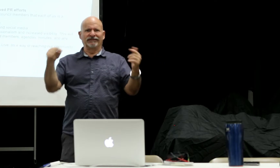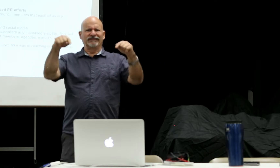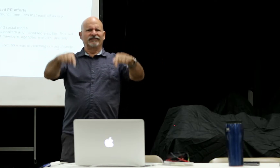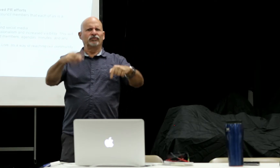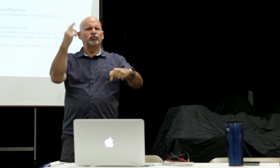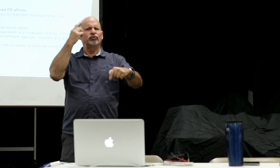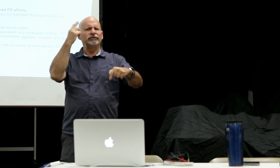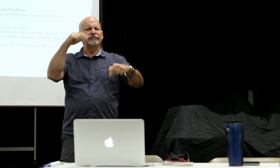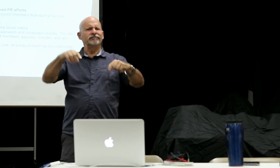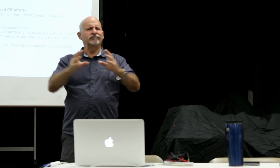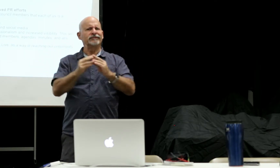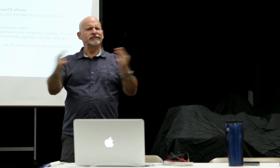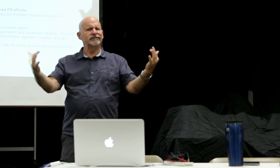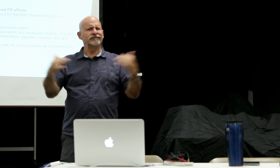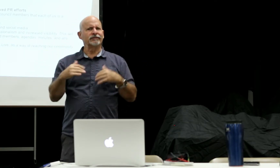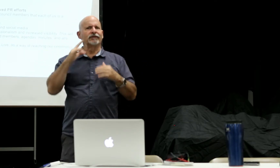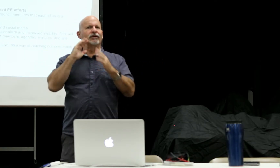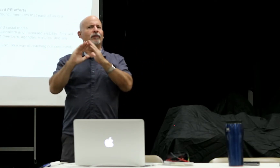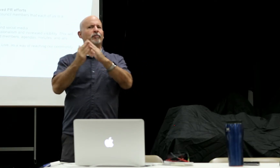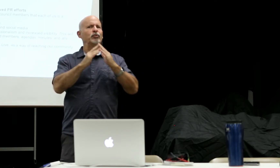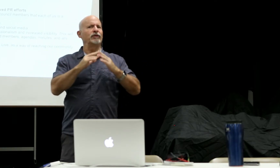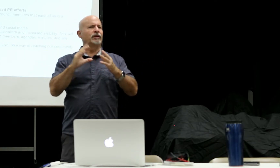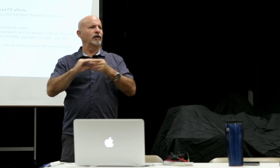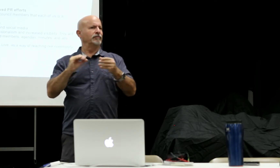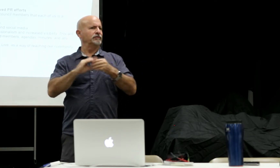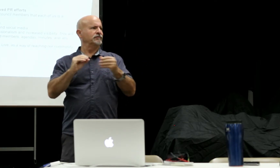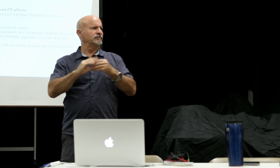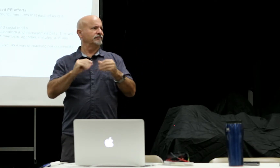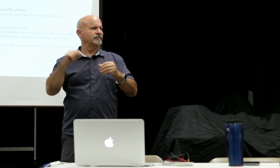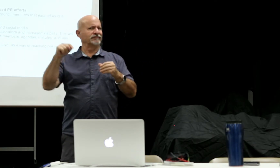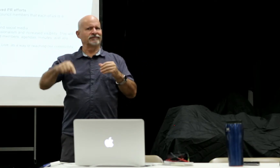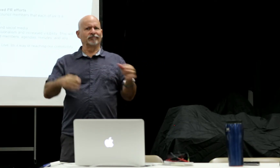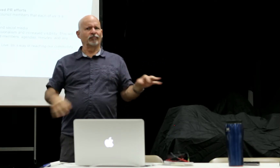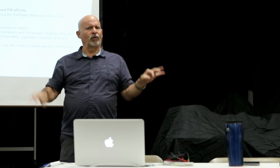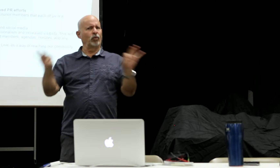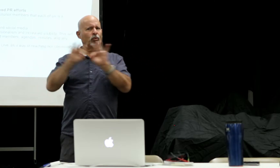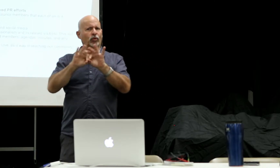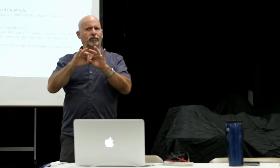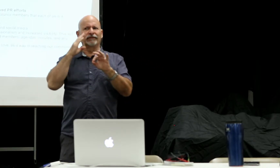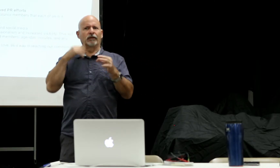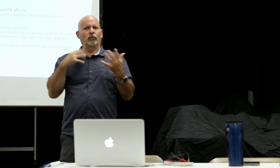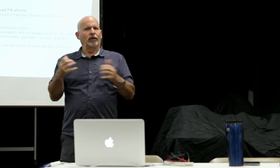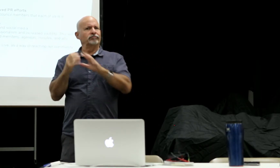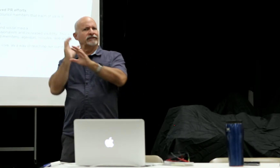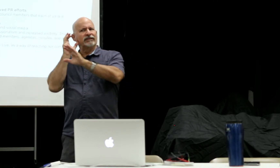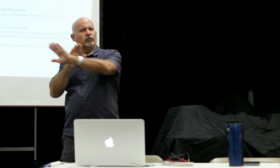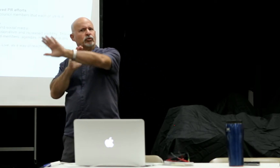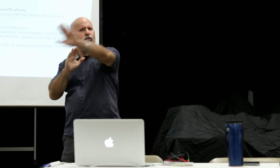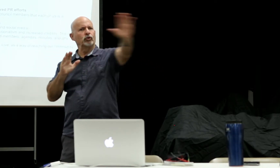to not forget about coming to Community Comments. This is such an important event.